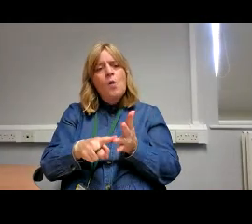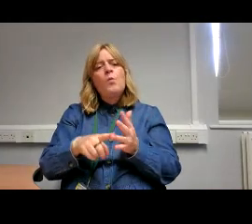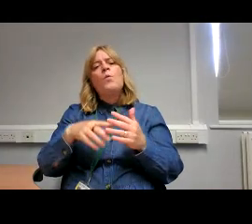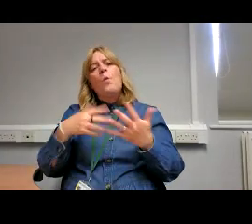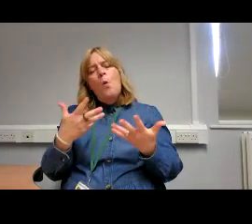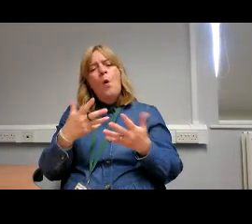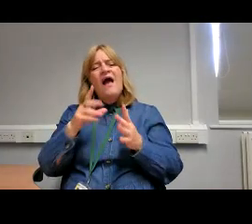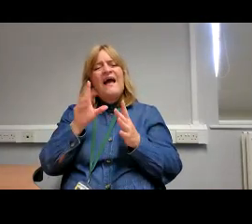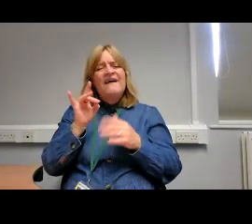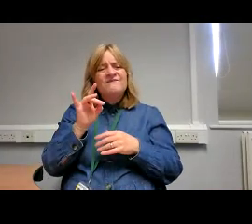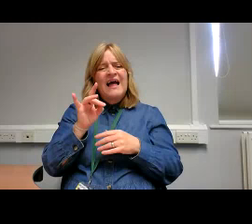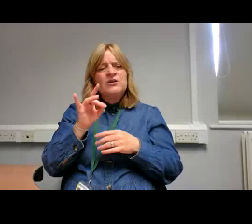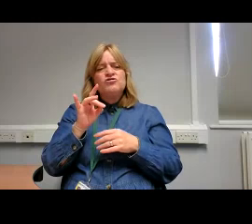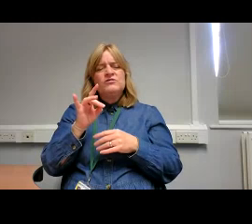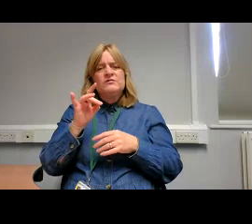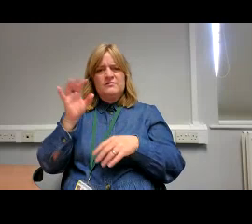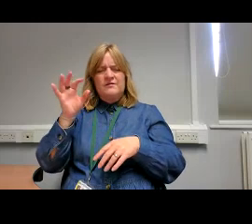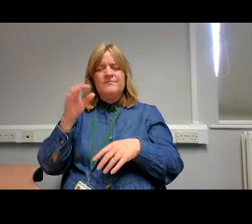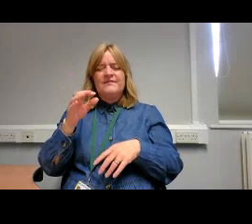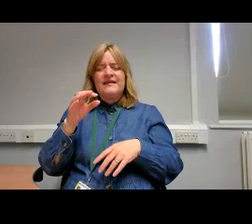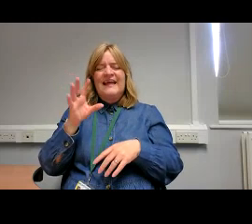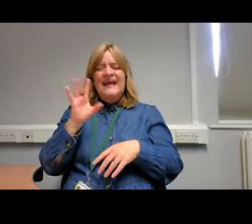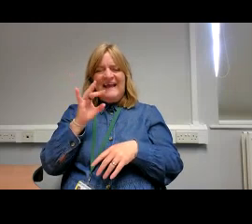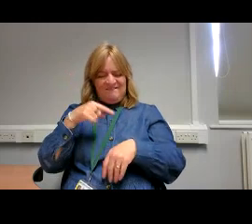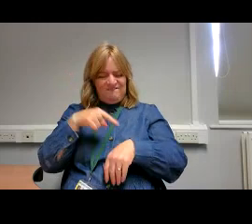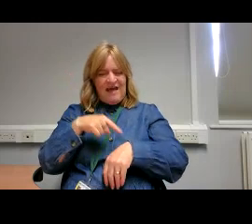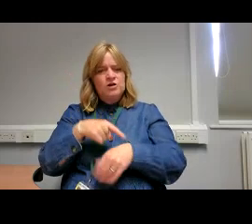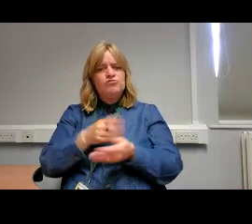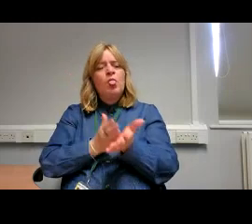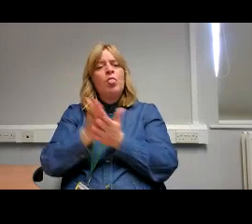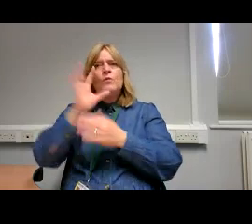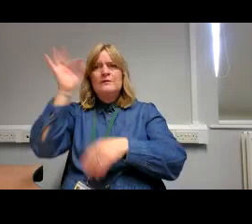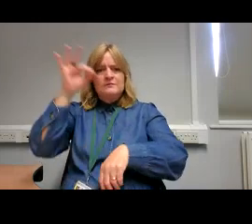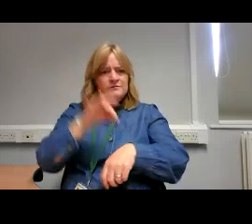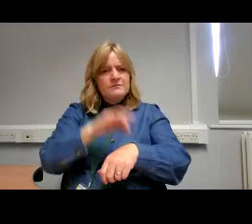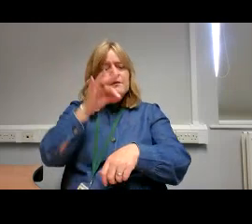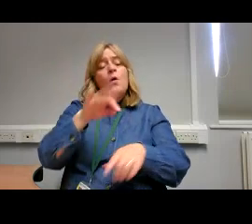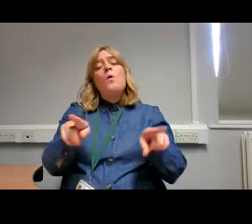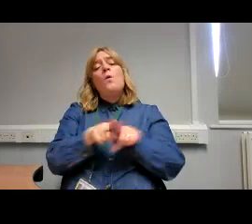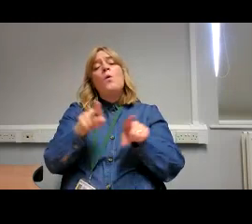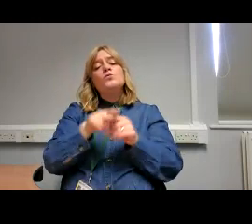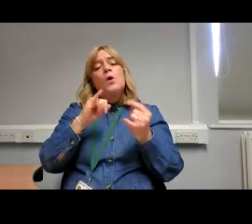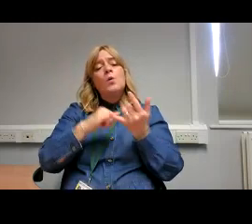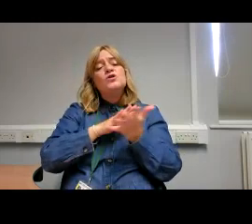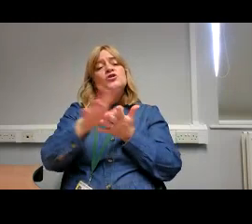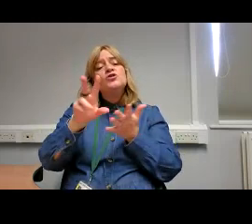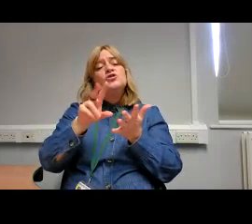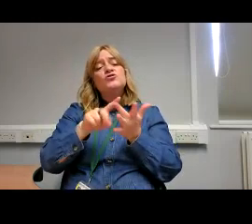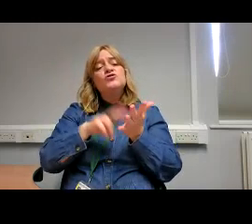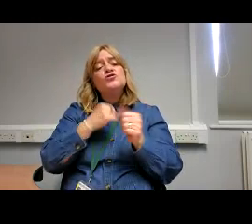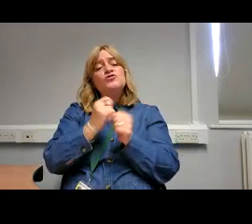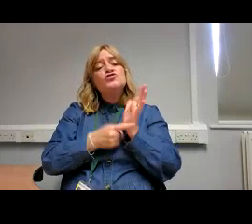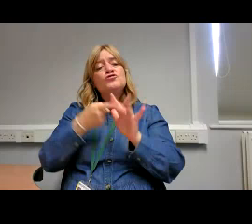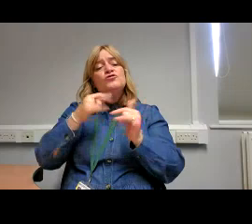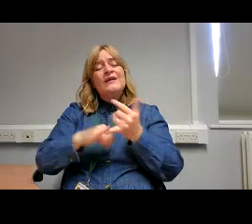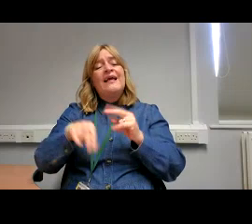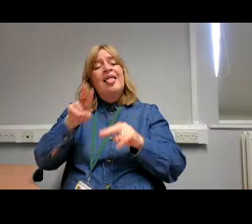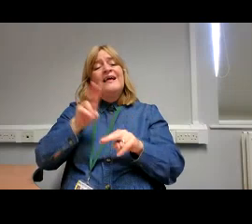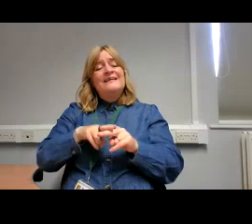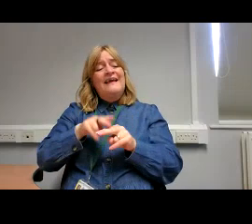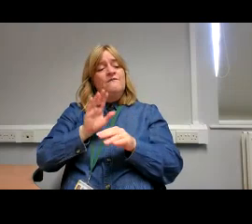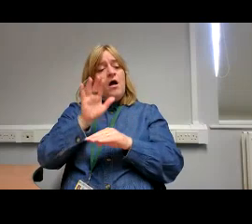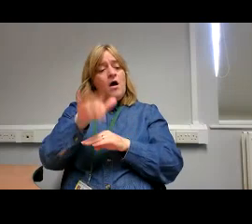1. And shingles is for adults over 18 years of age. So should anybody feel that they have